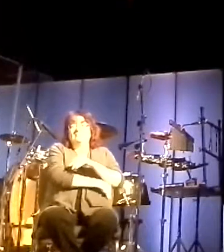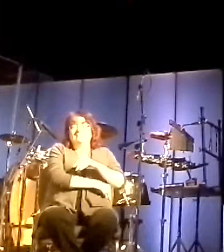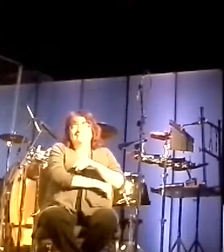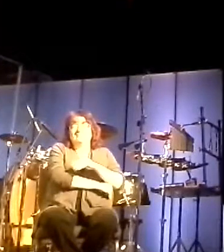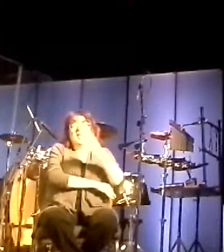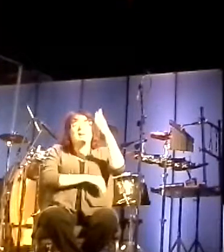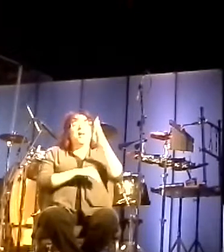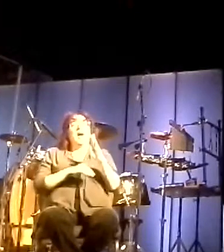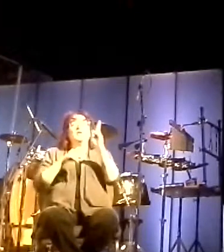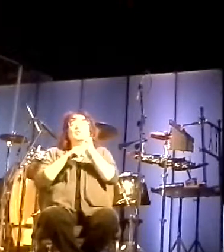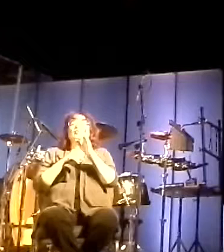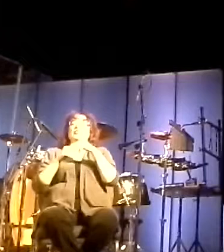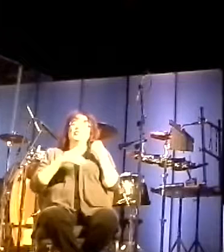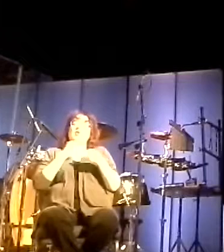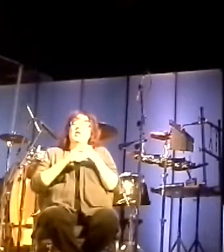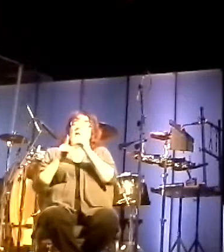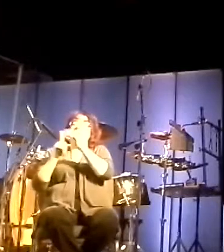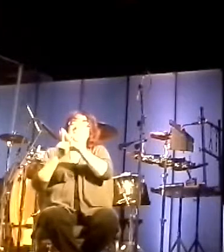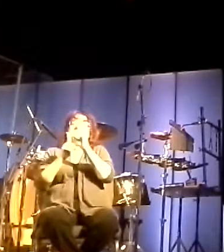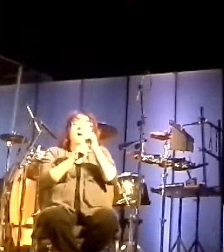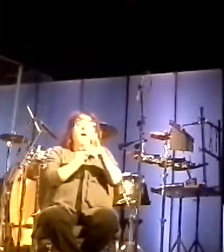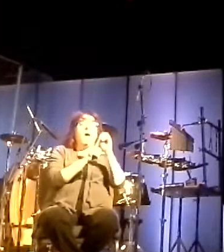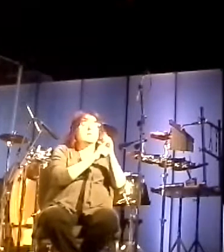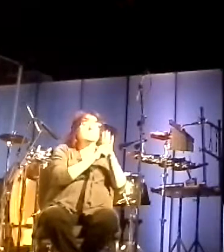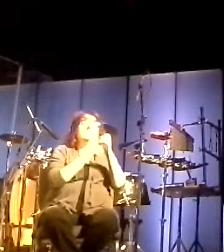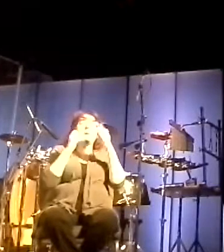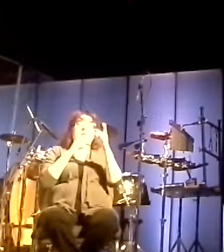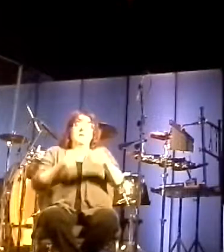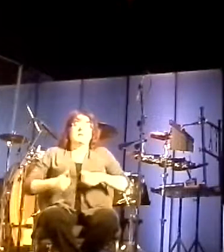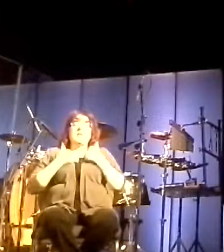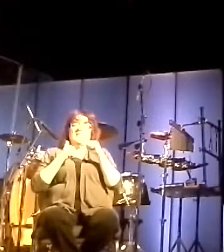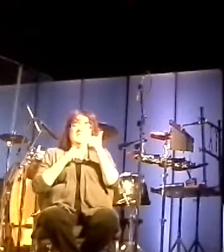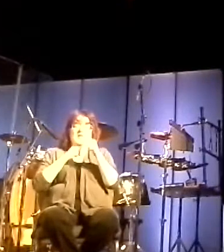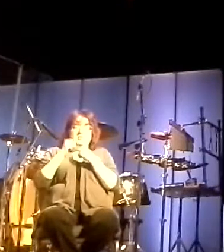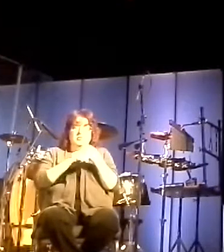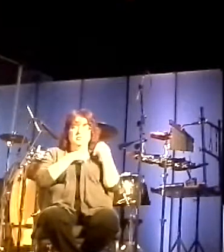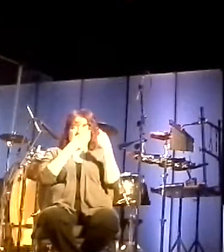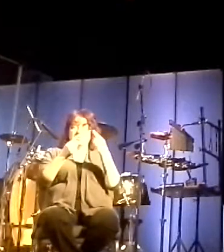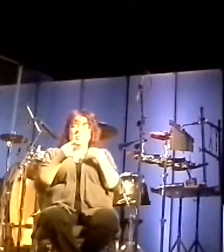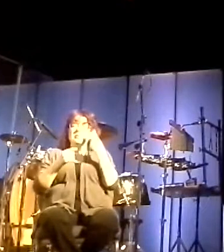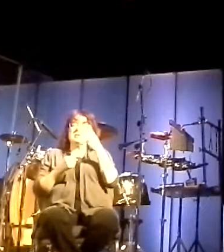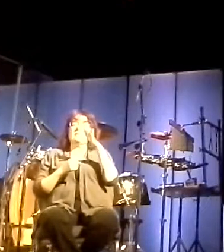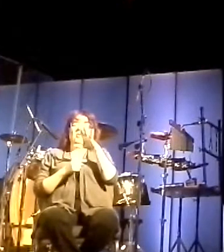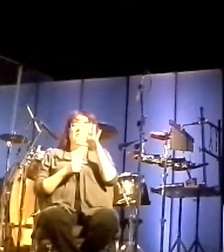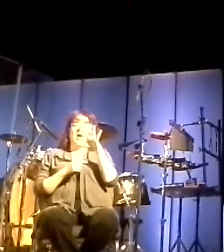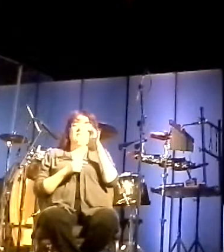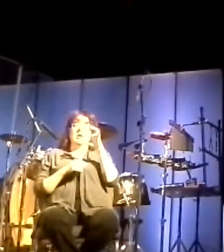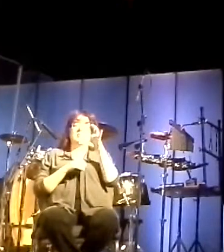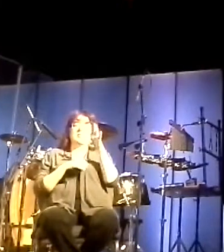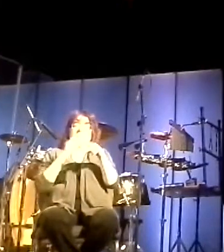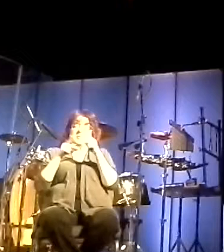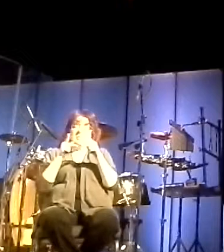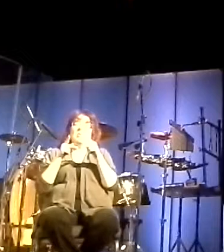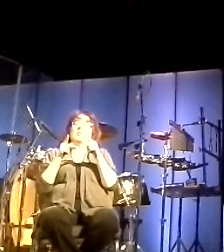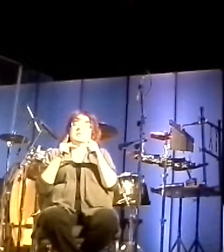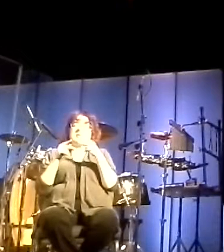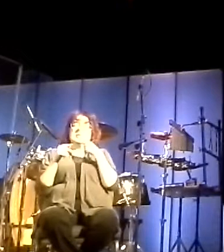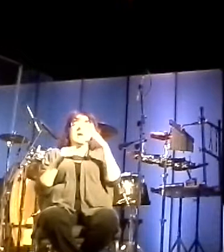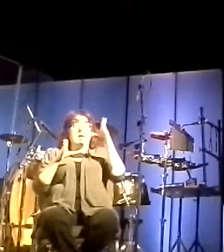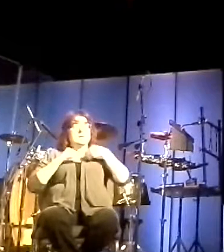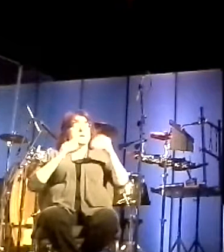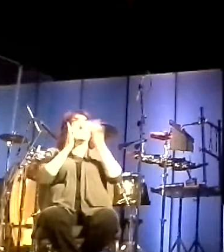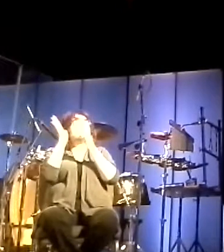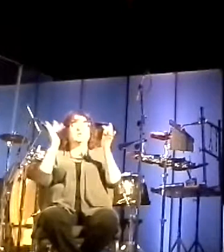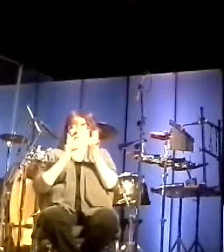God has used your generosity to impact thousands of lives. Over the last 10 years on our campus, we've seen 4,500 plus people say yes